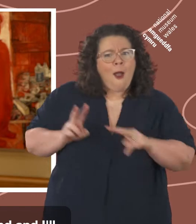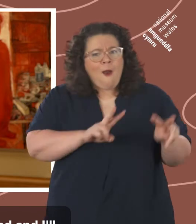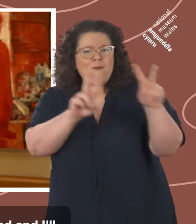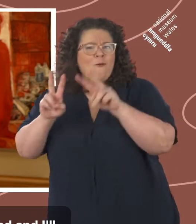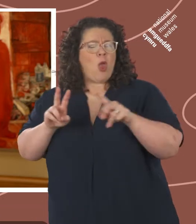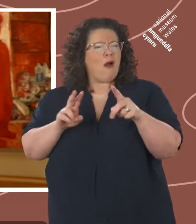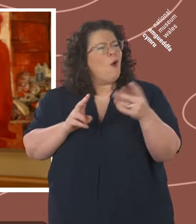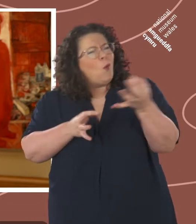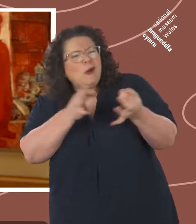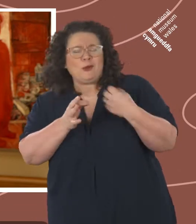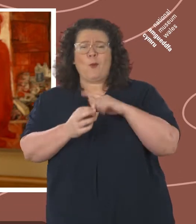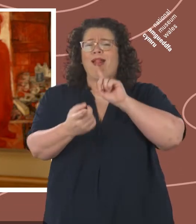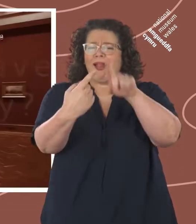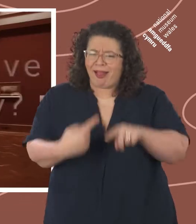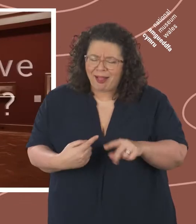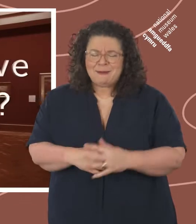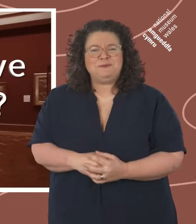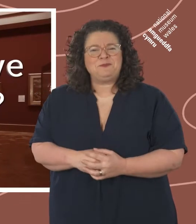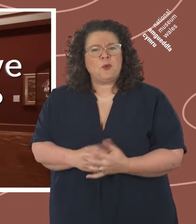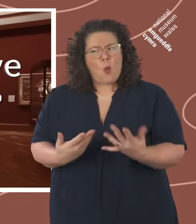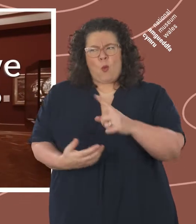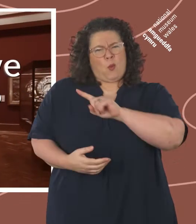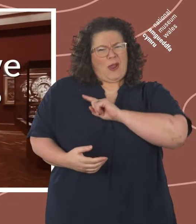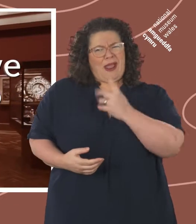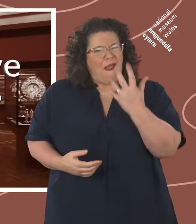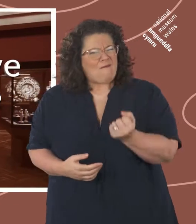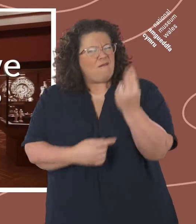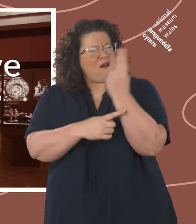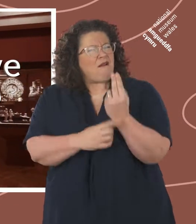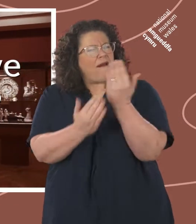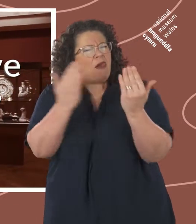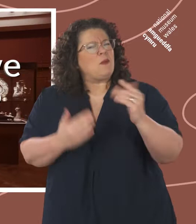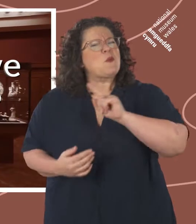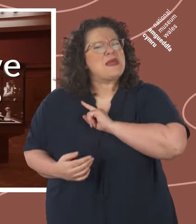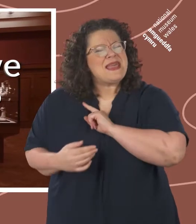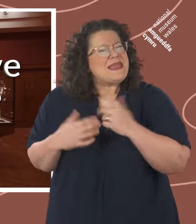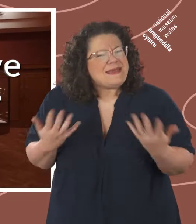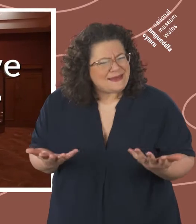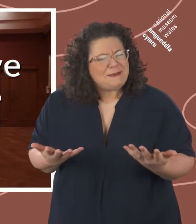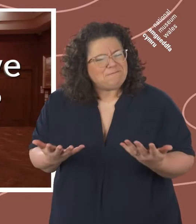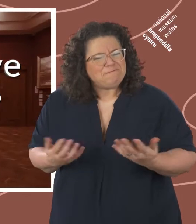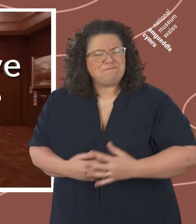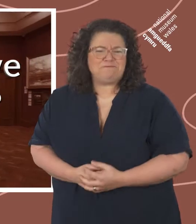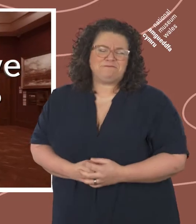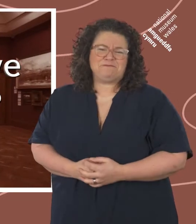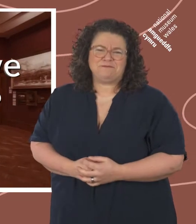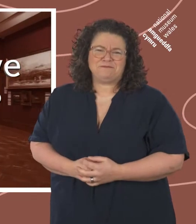some of the questions that visitors often have. Why do we have an art gallery?